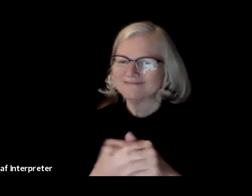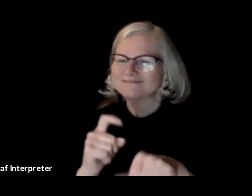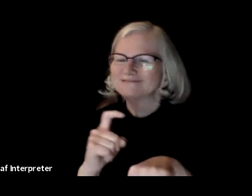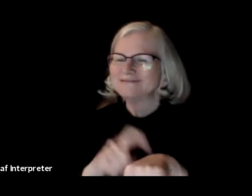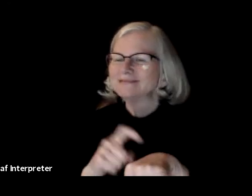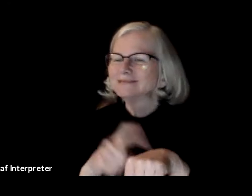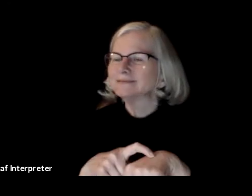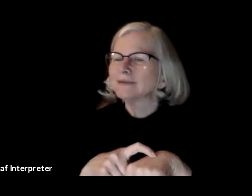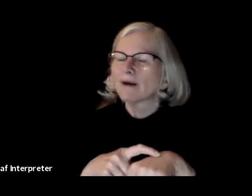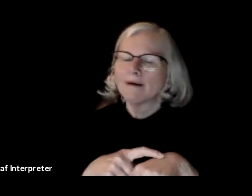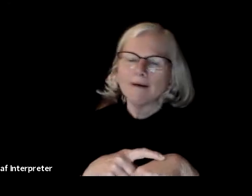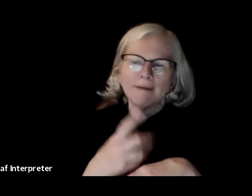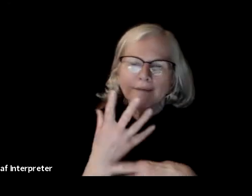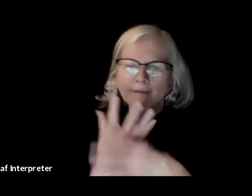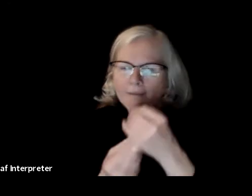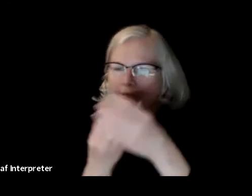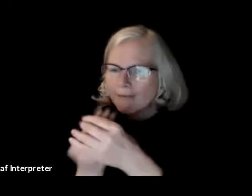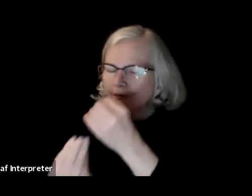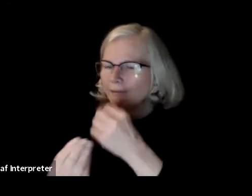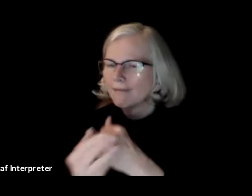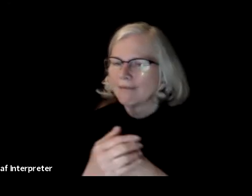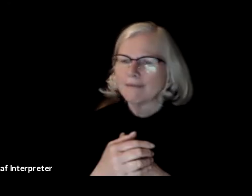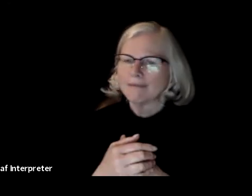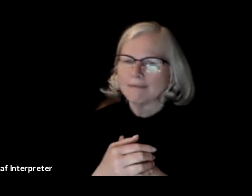difference in